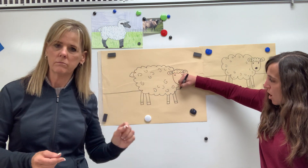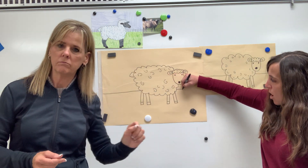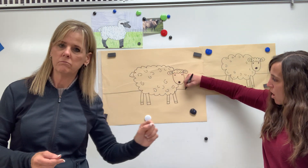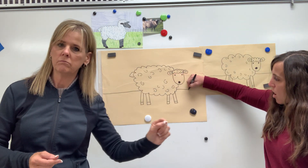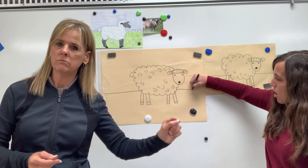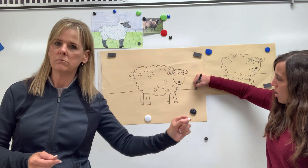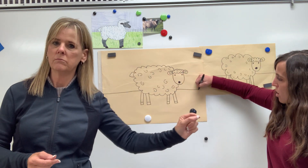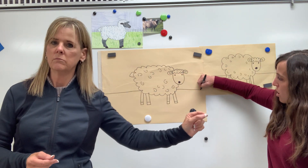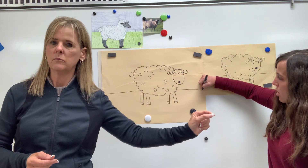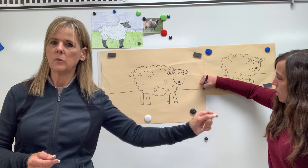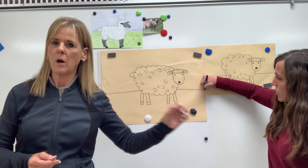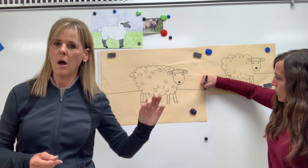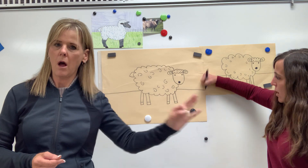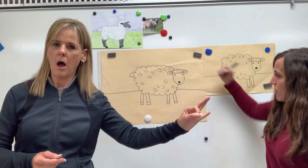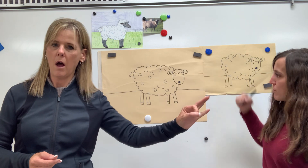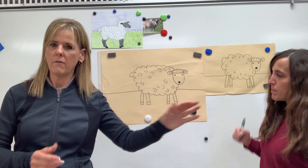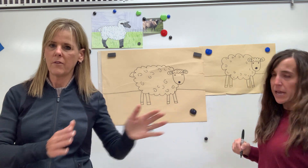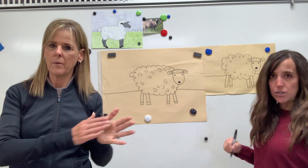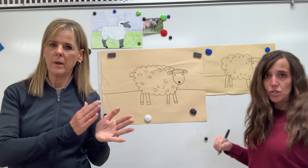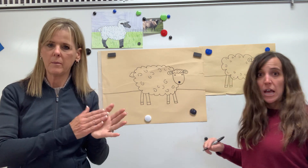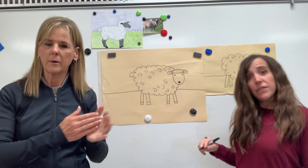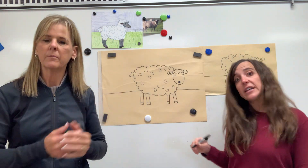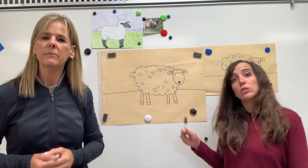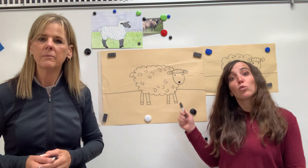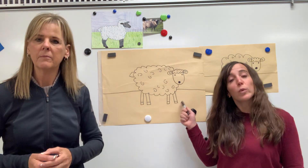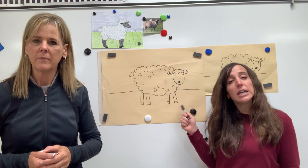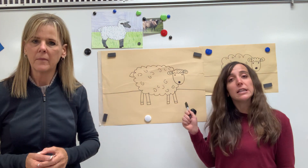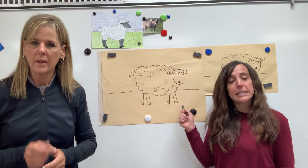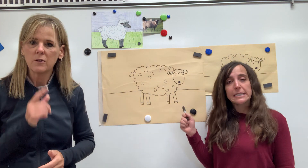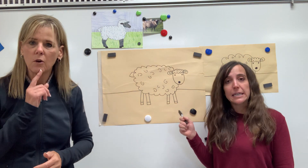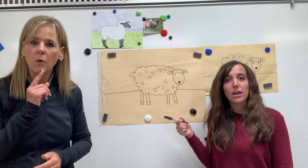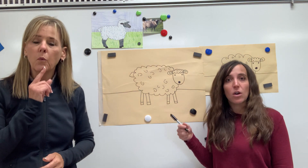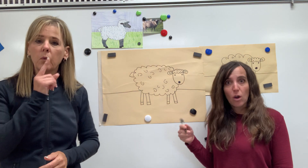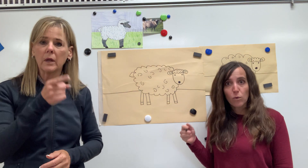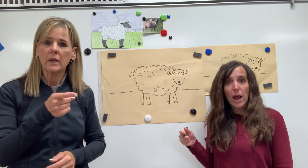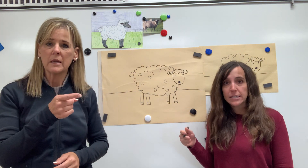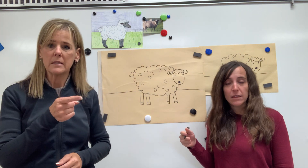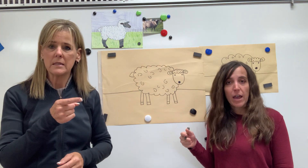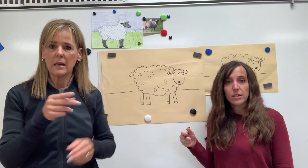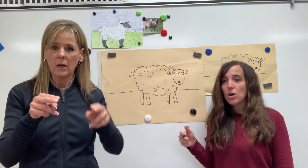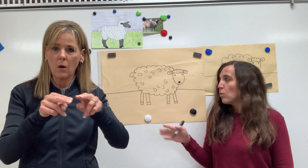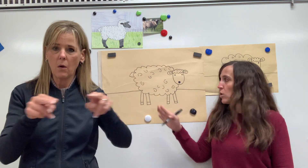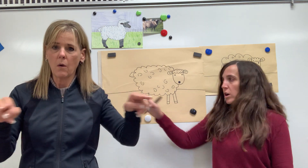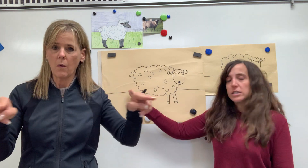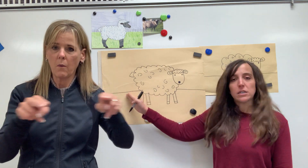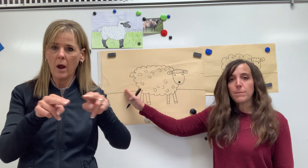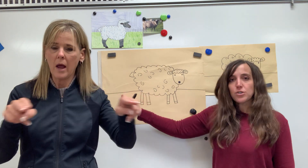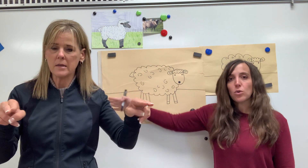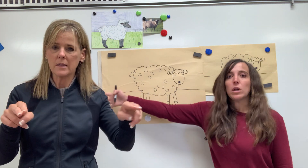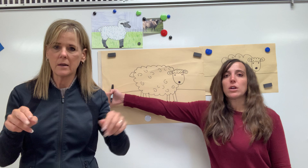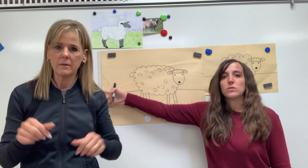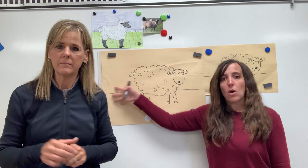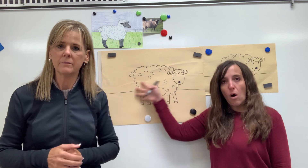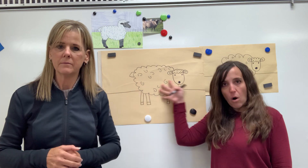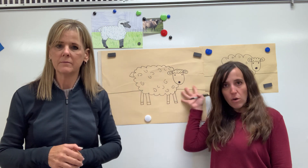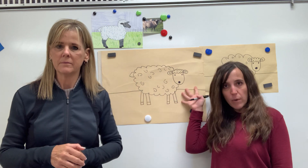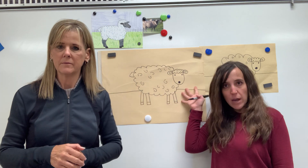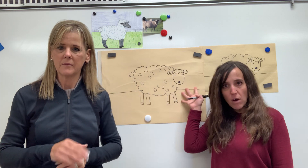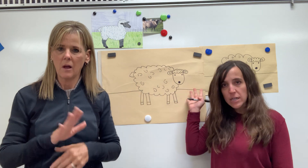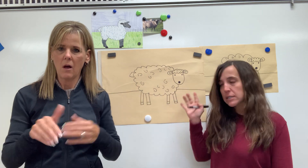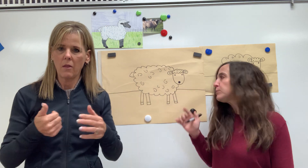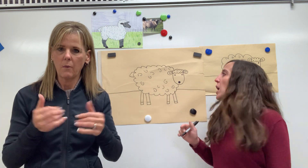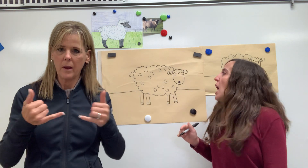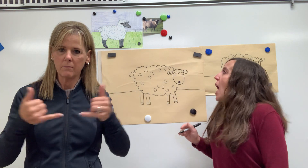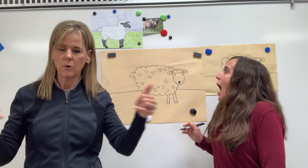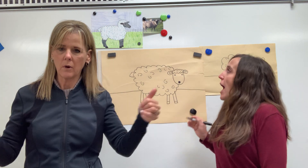over, all the way off my page. That's a realistic horizon line. We're not going to stop it short. It goes all the